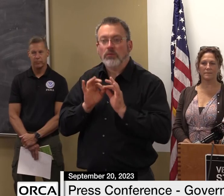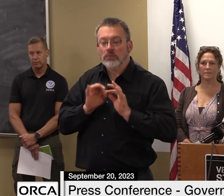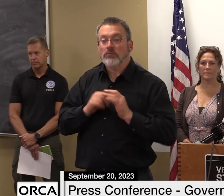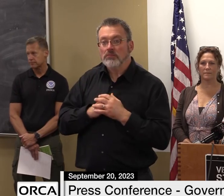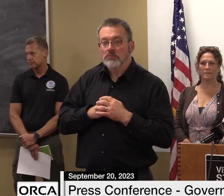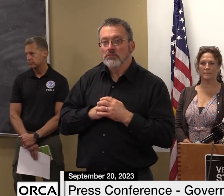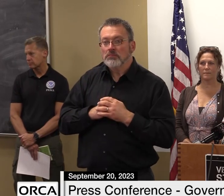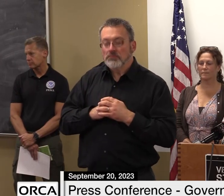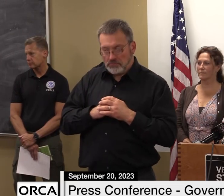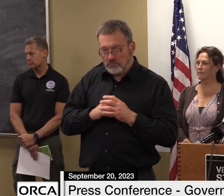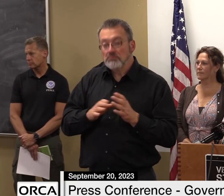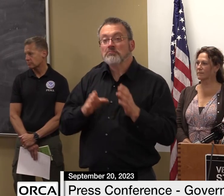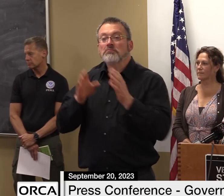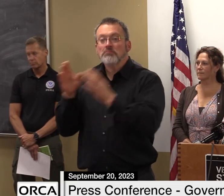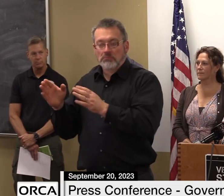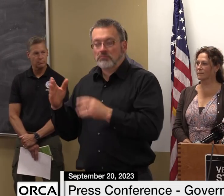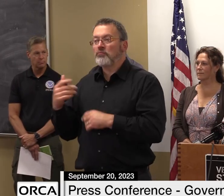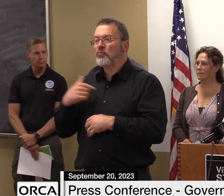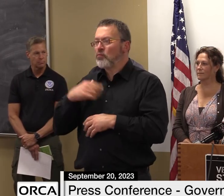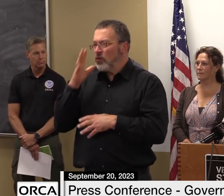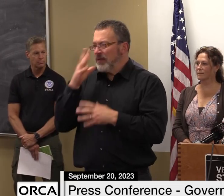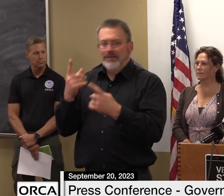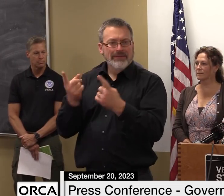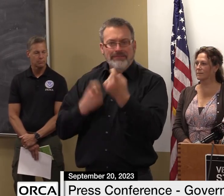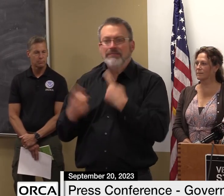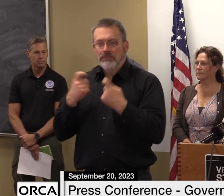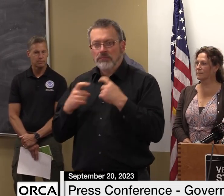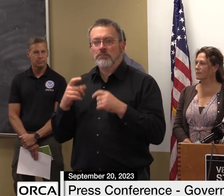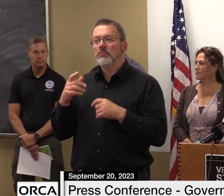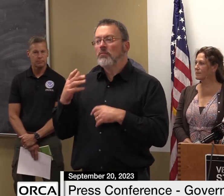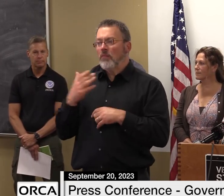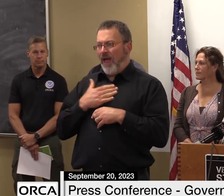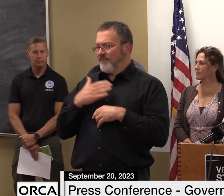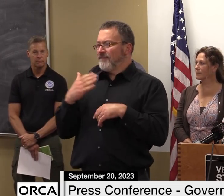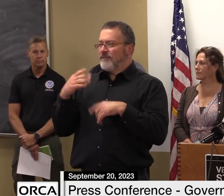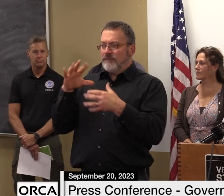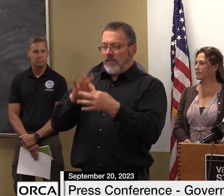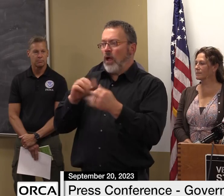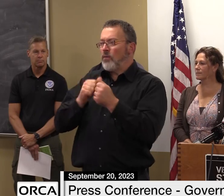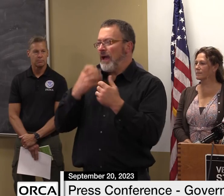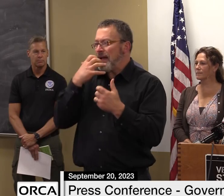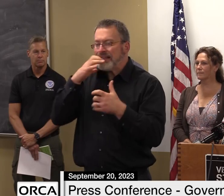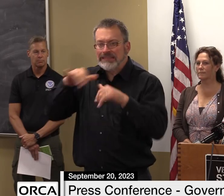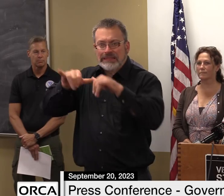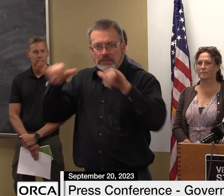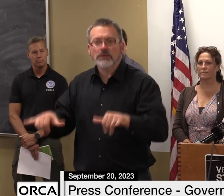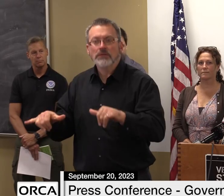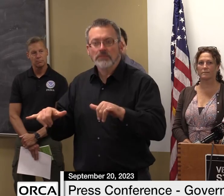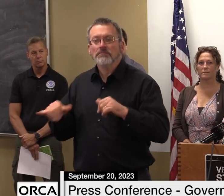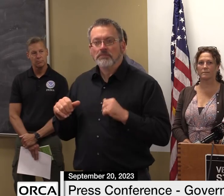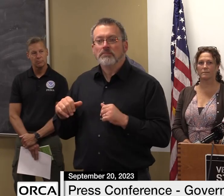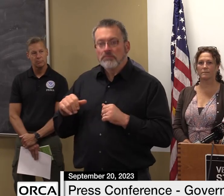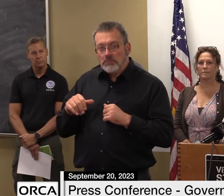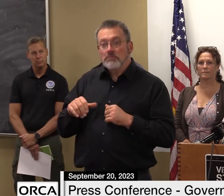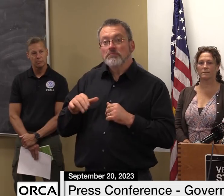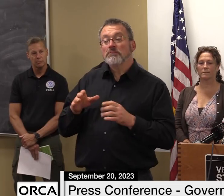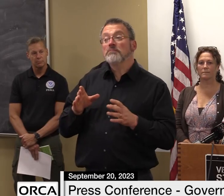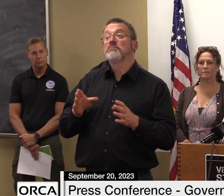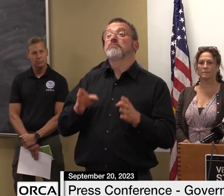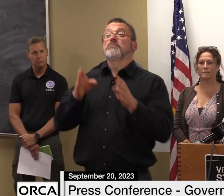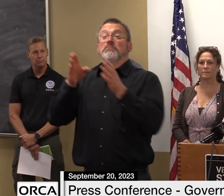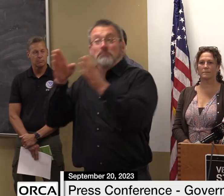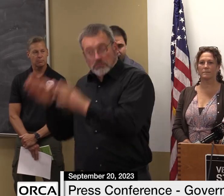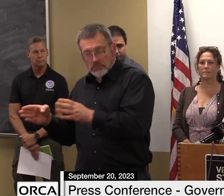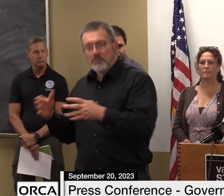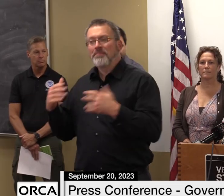about heating system repairs in the FEMA process in a few minutes. But first, we have an update on our business assistance program,